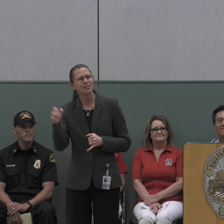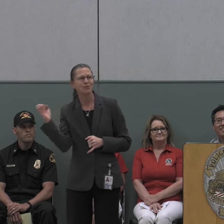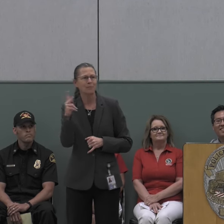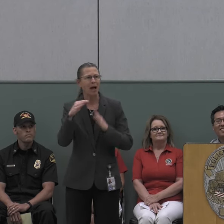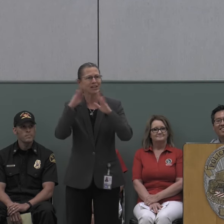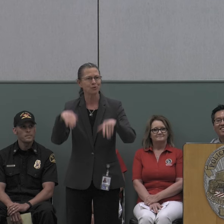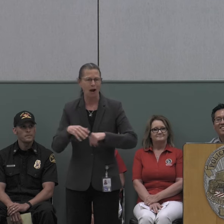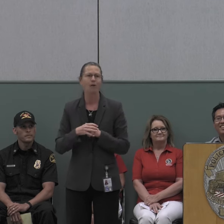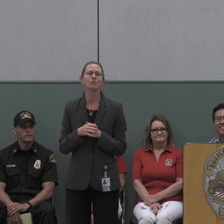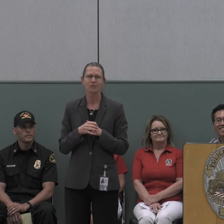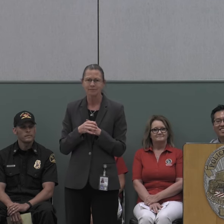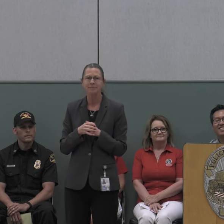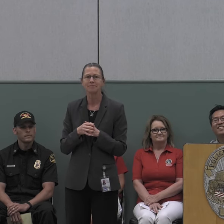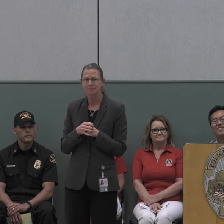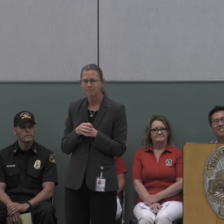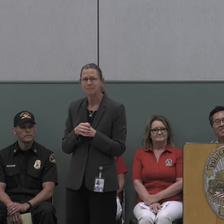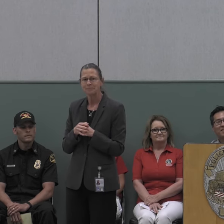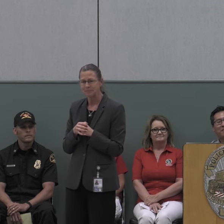Okay?